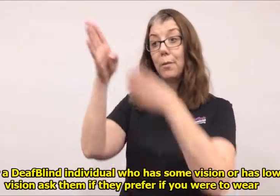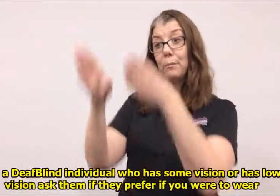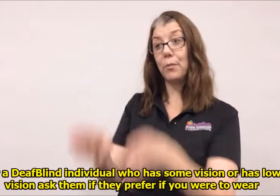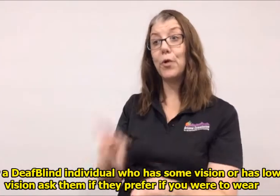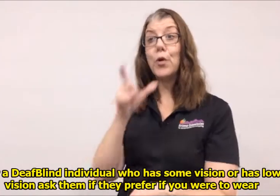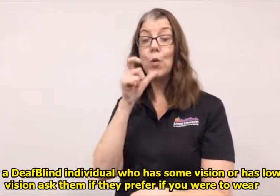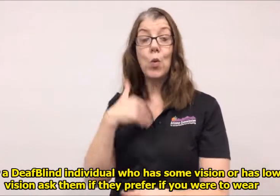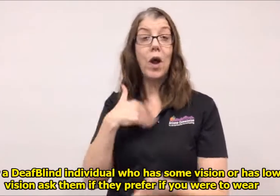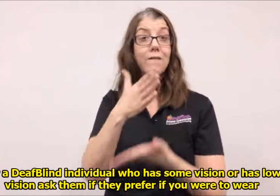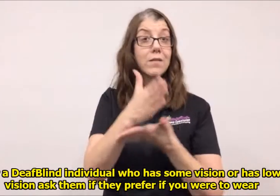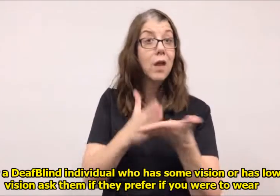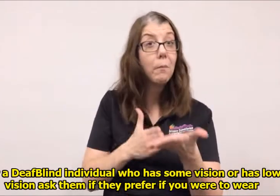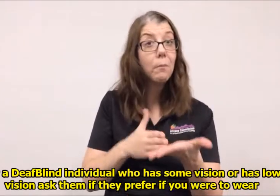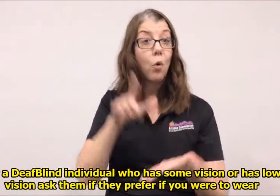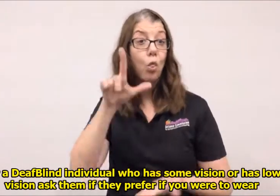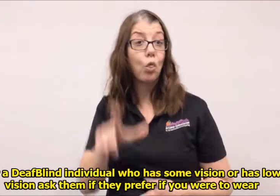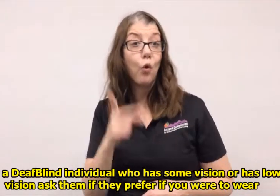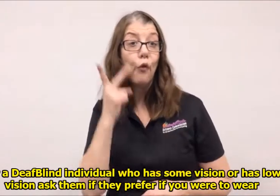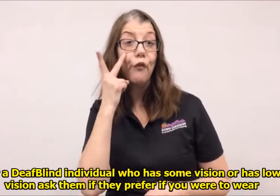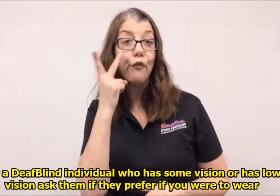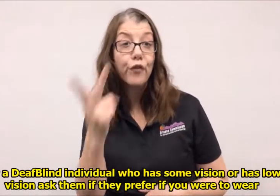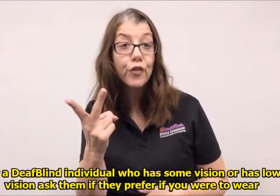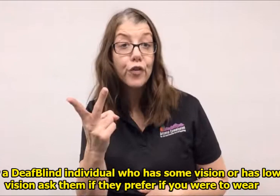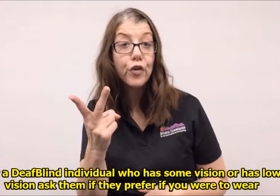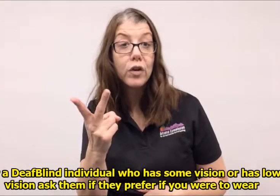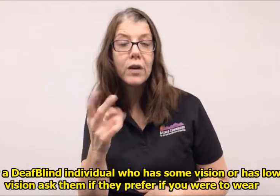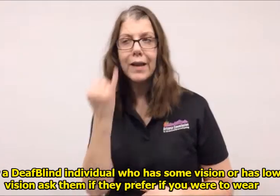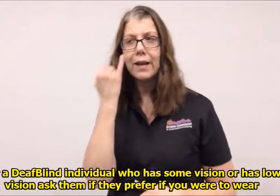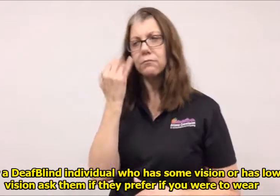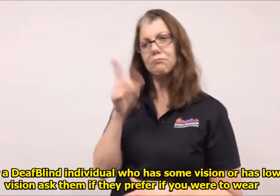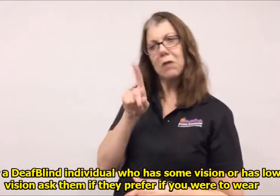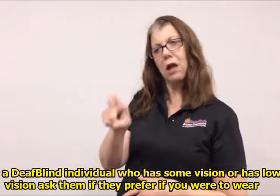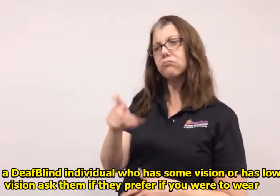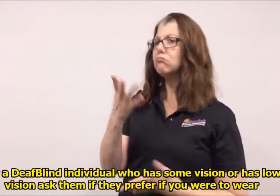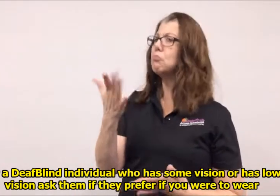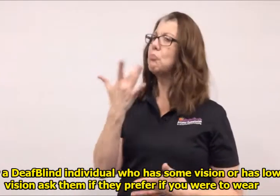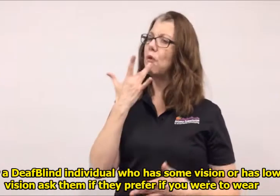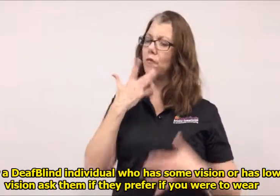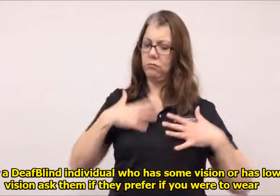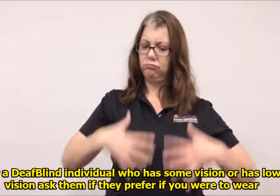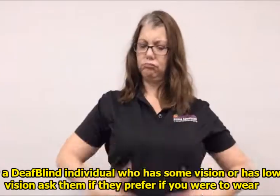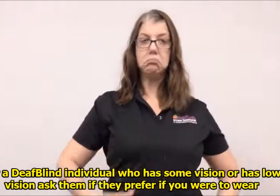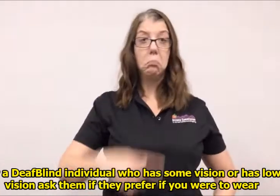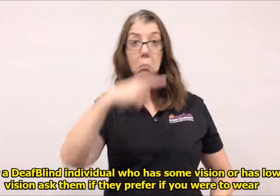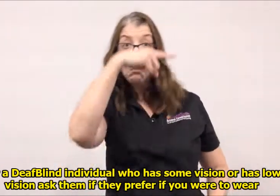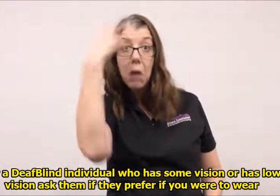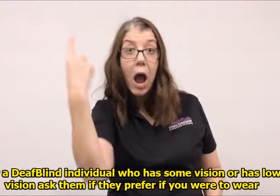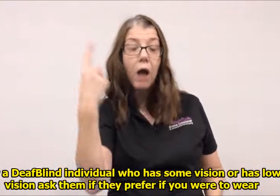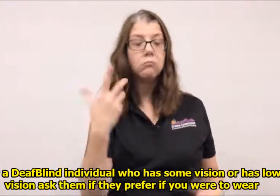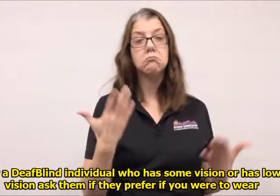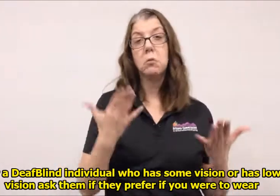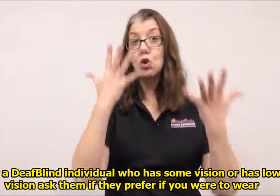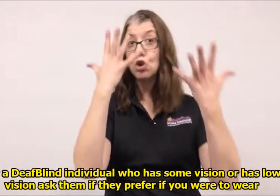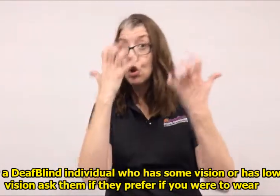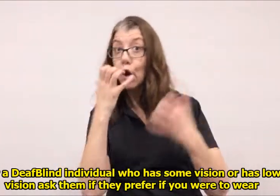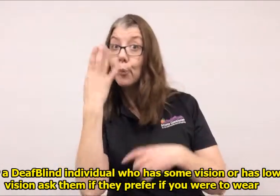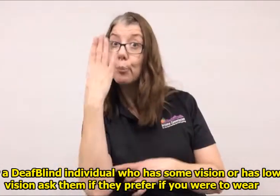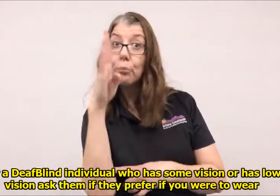For a deafblind individual who has some vision or has low vision, ask them if they prefer if you were to